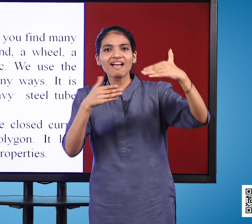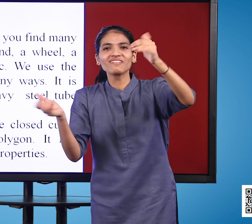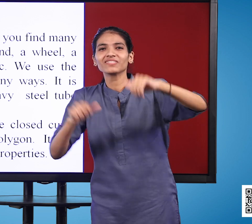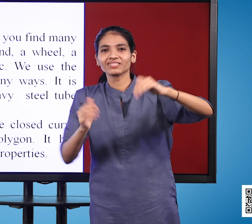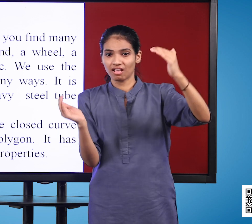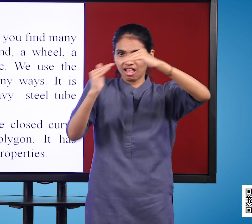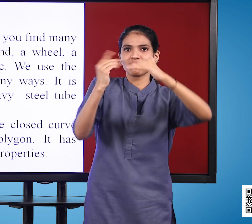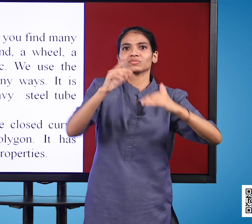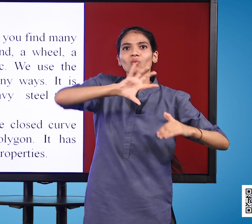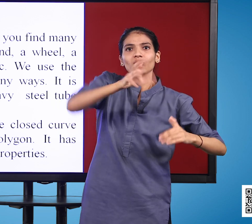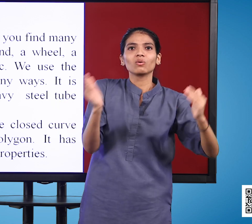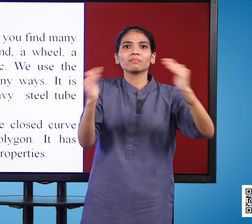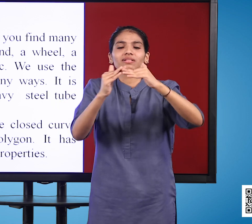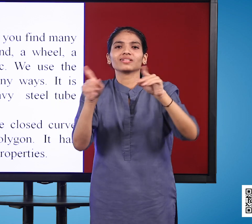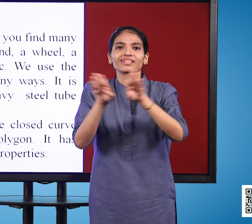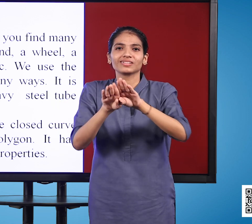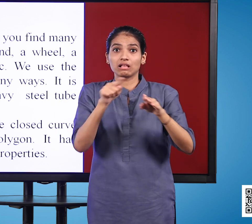It has some very special properties.